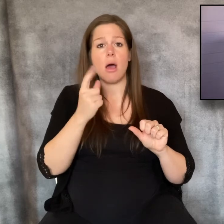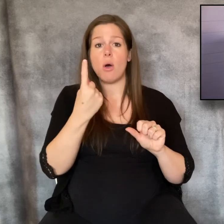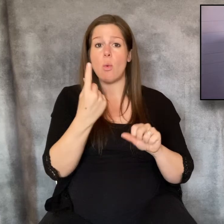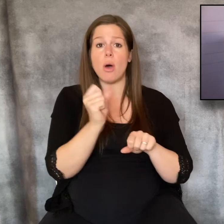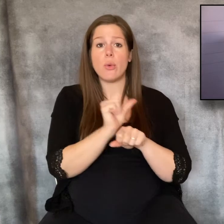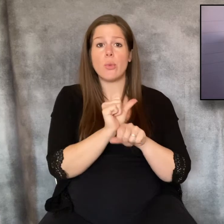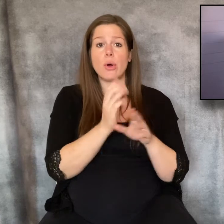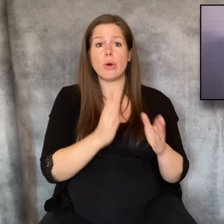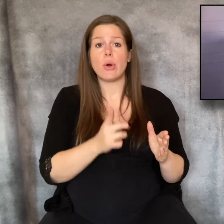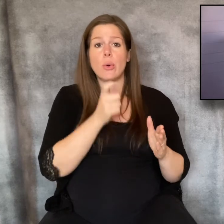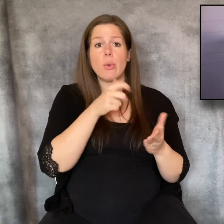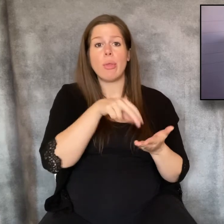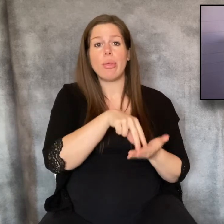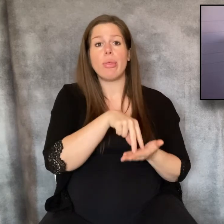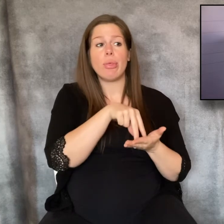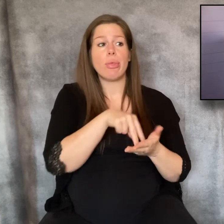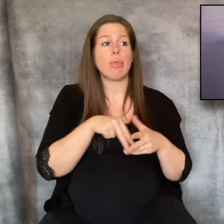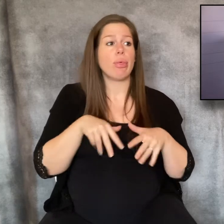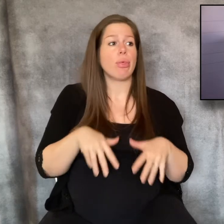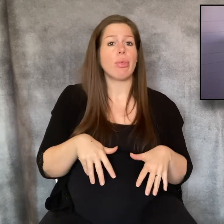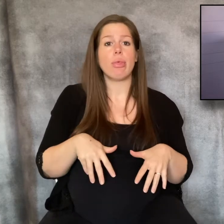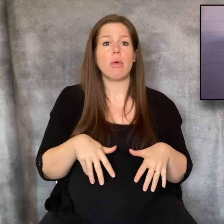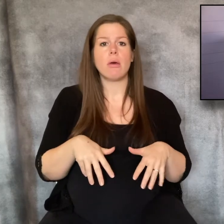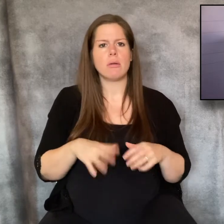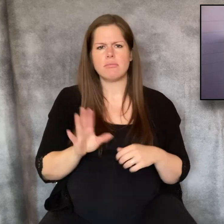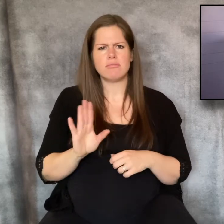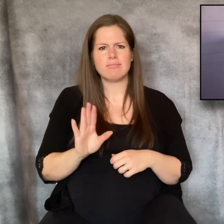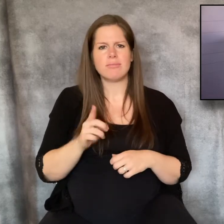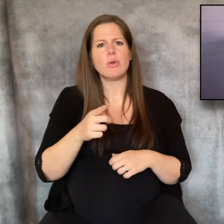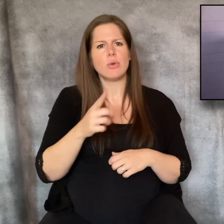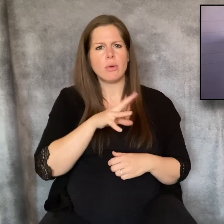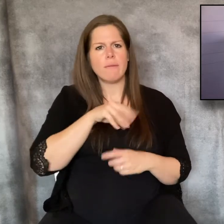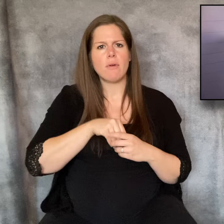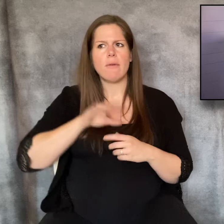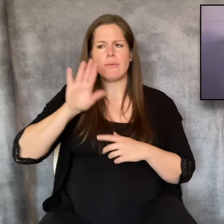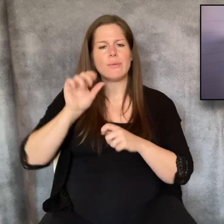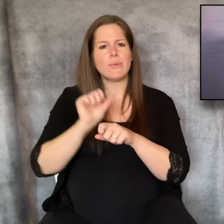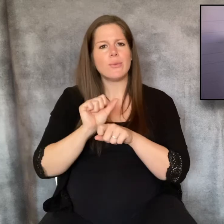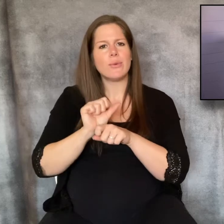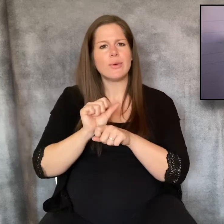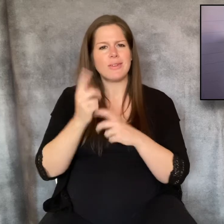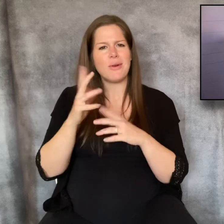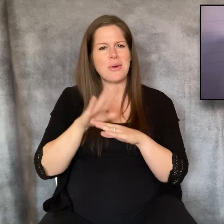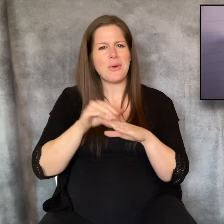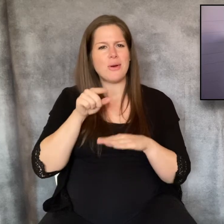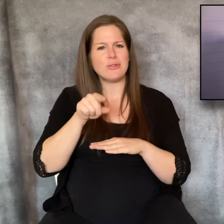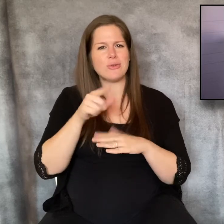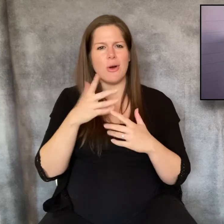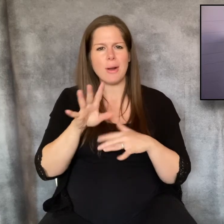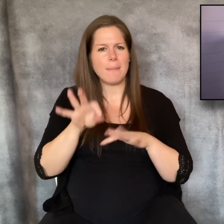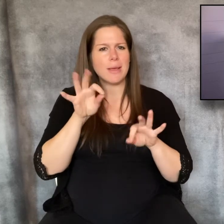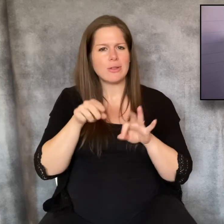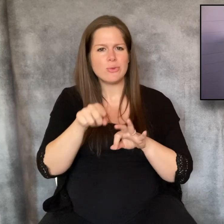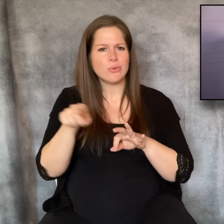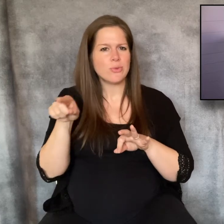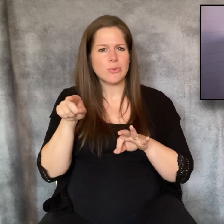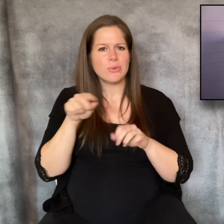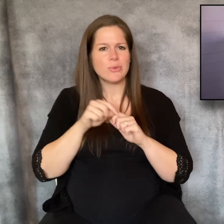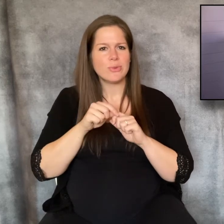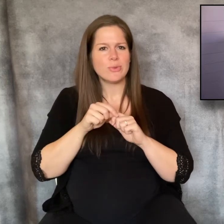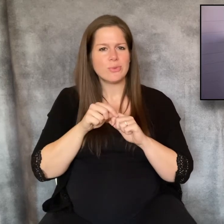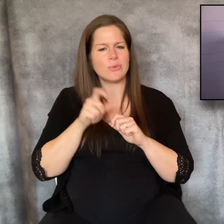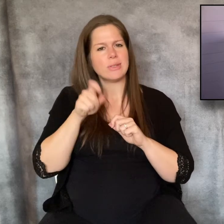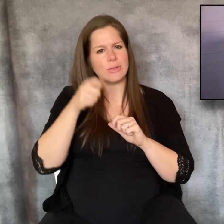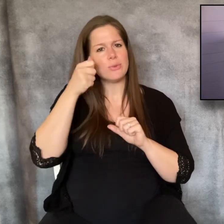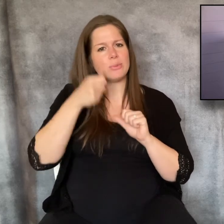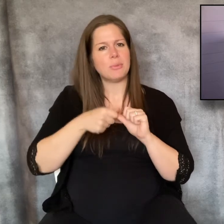by who's left out of God's work. He's called you in. And I think we all need